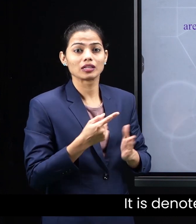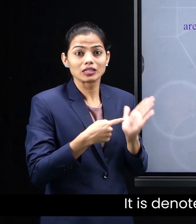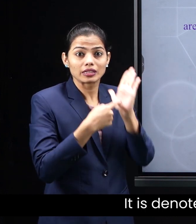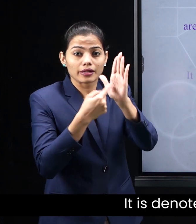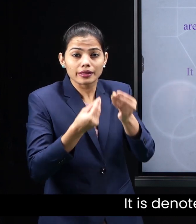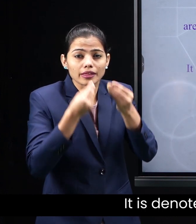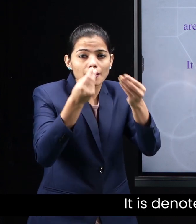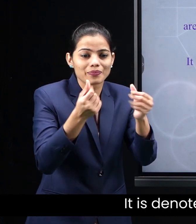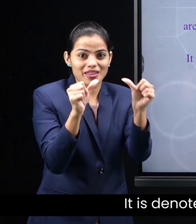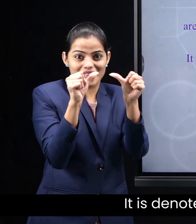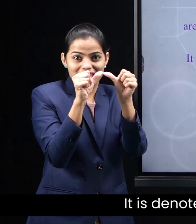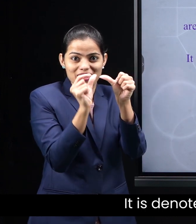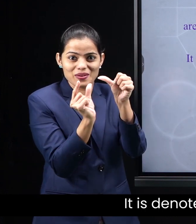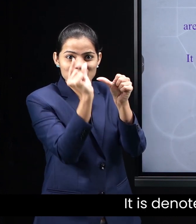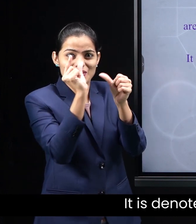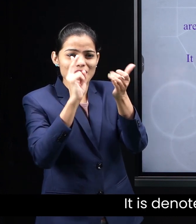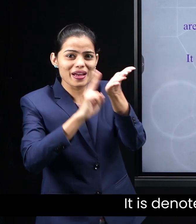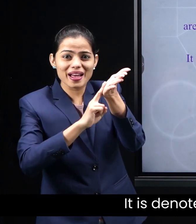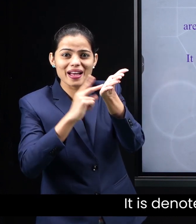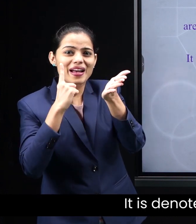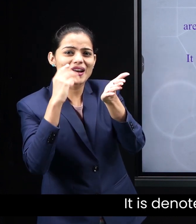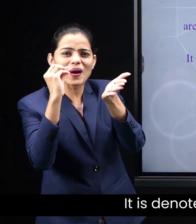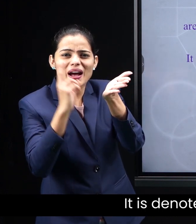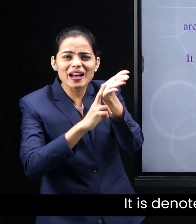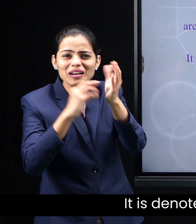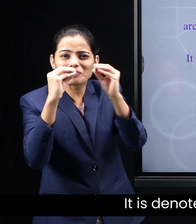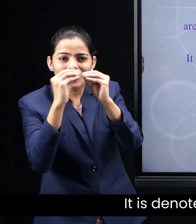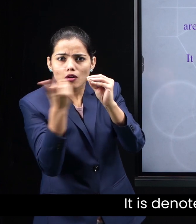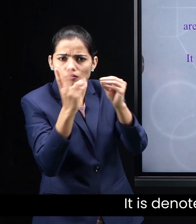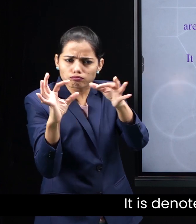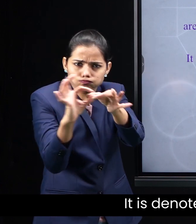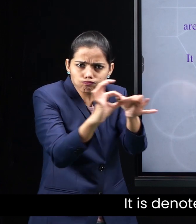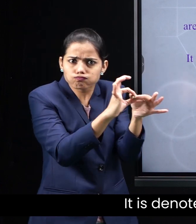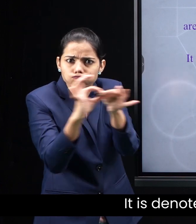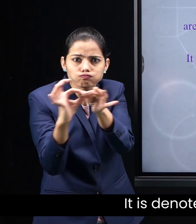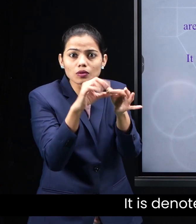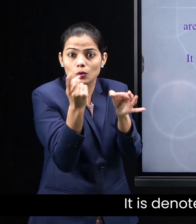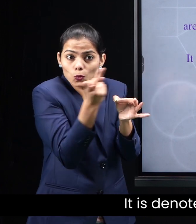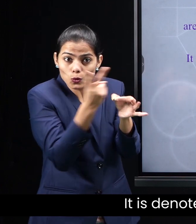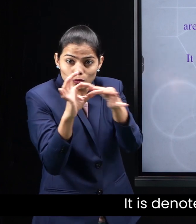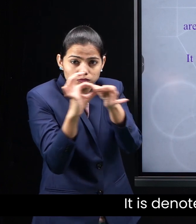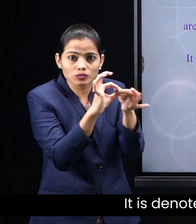It is denoted by A union B and read as A union B.